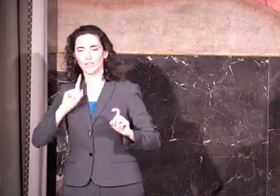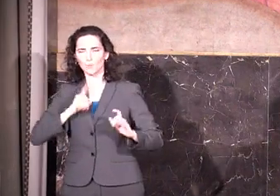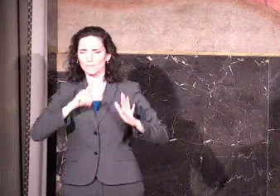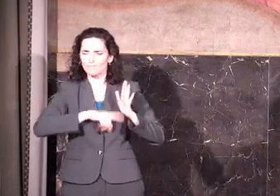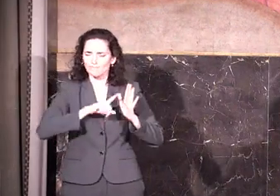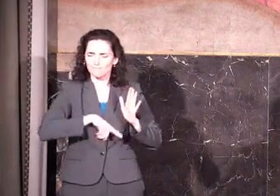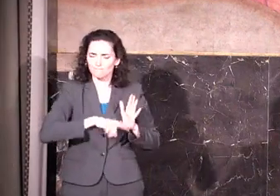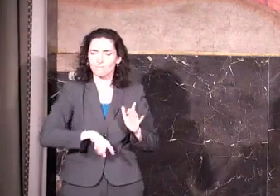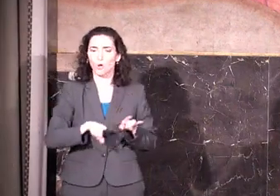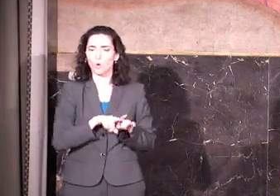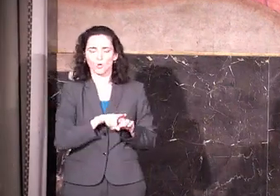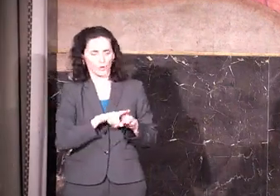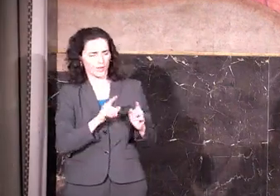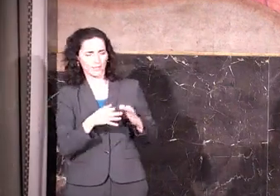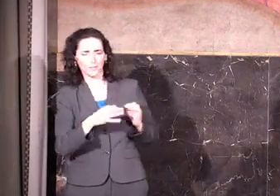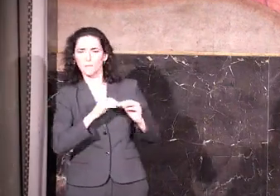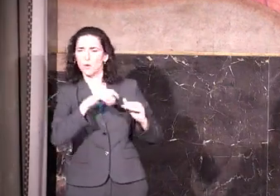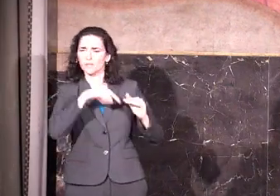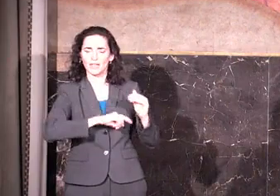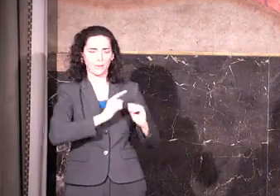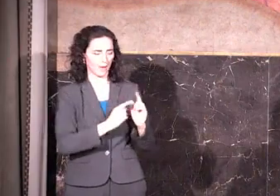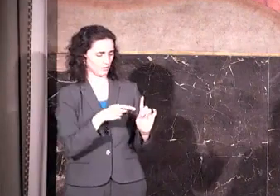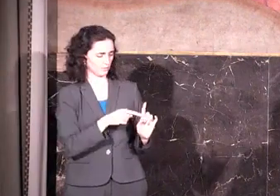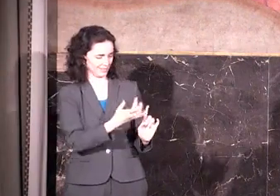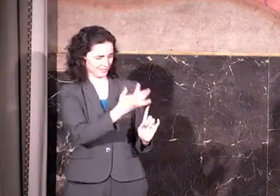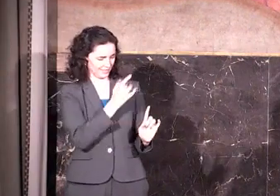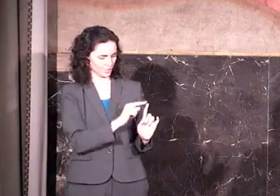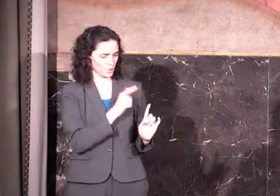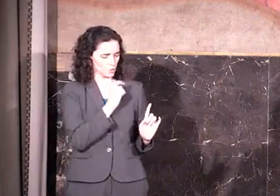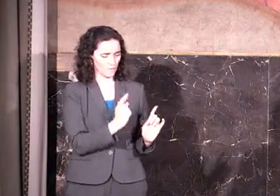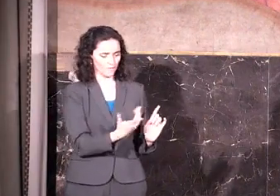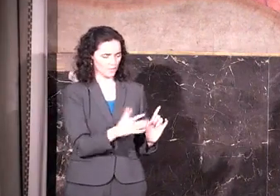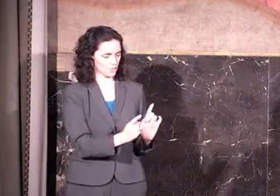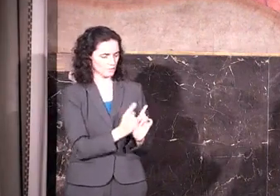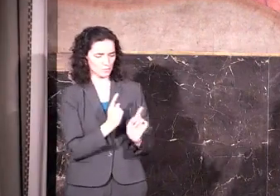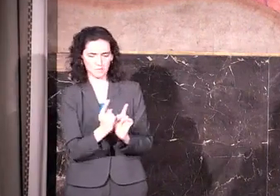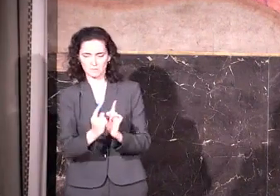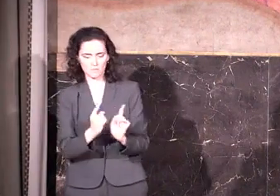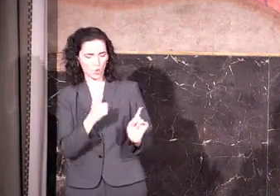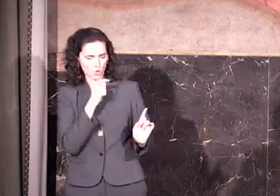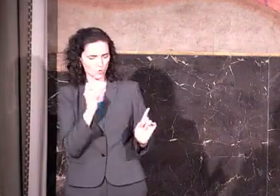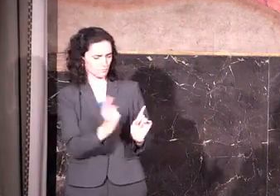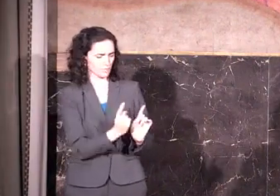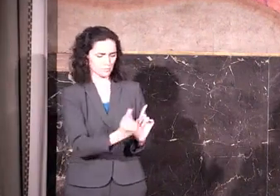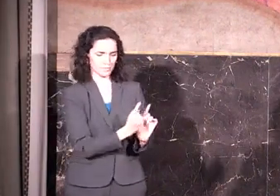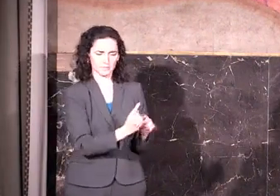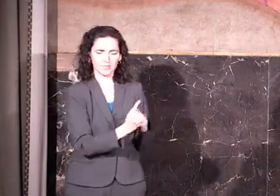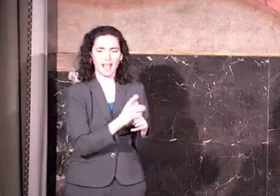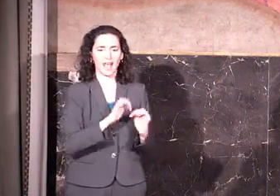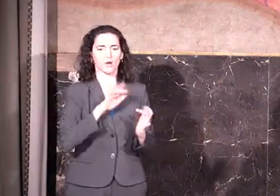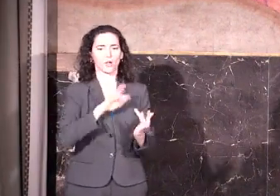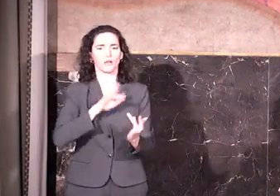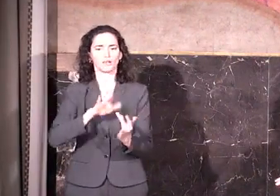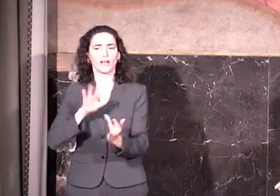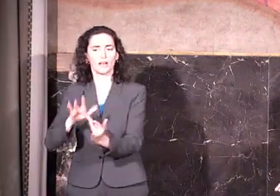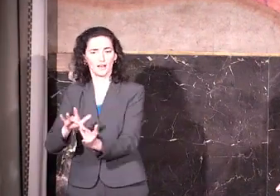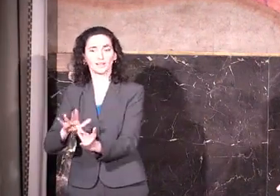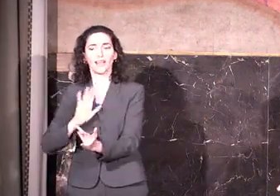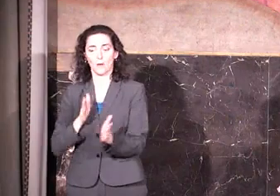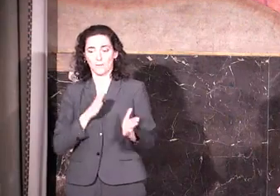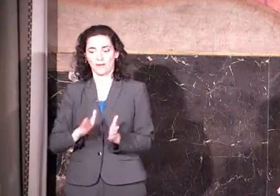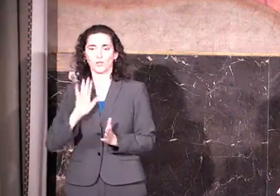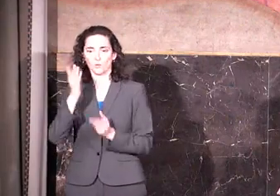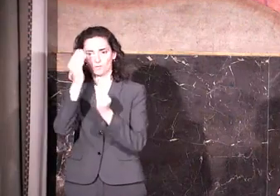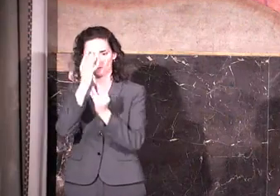contact tracing so that you all will have an opportunity to ask questions about our plan going forward. I will tell you that over the